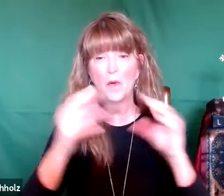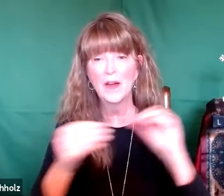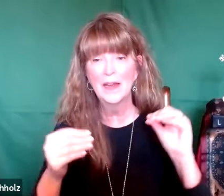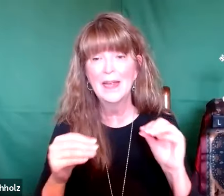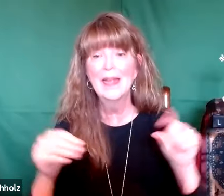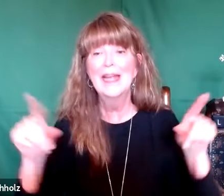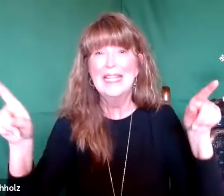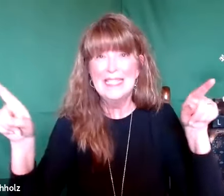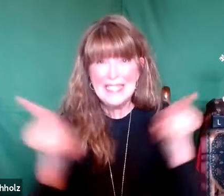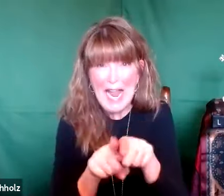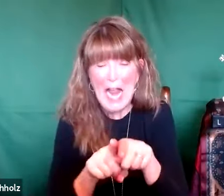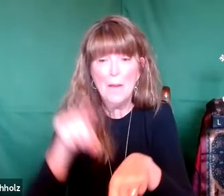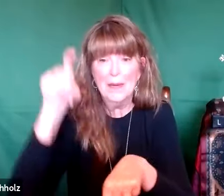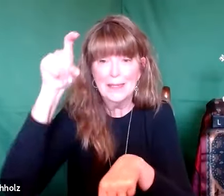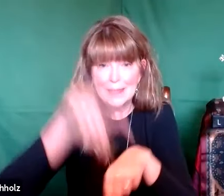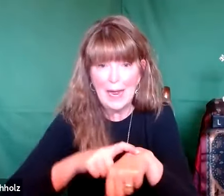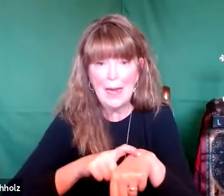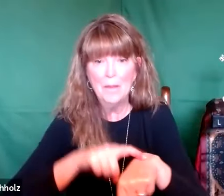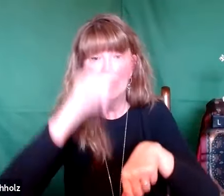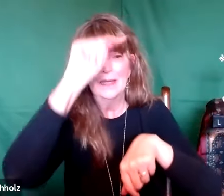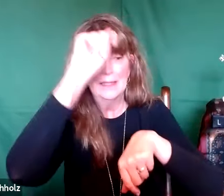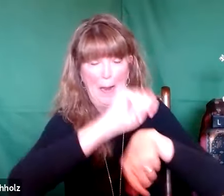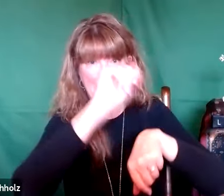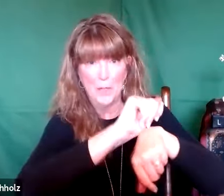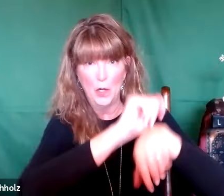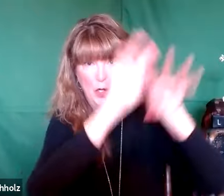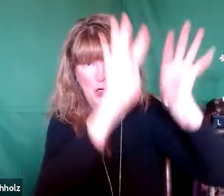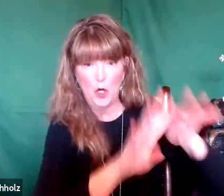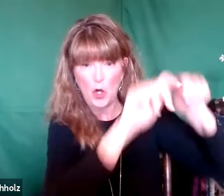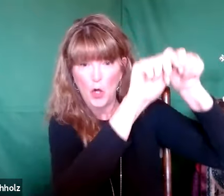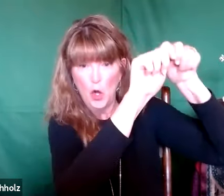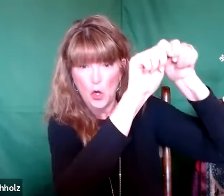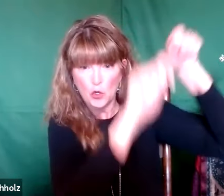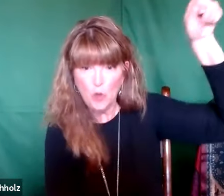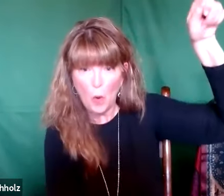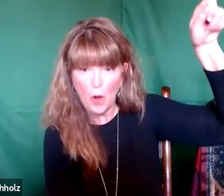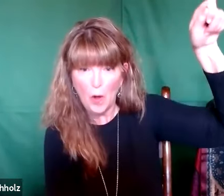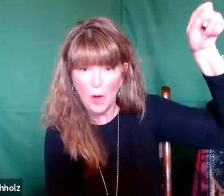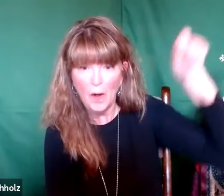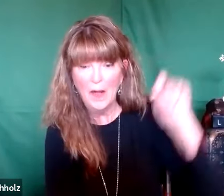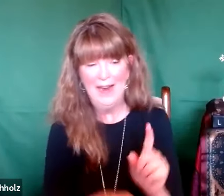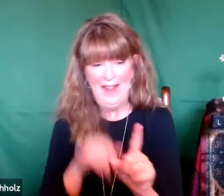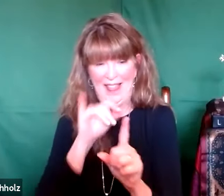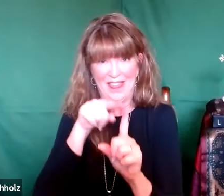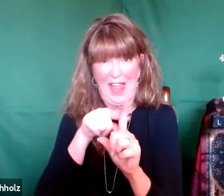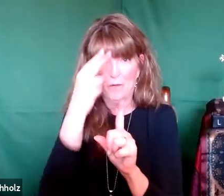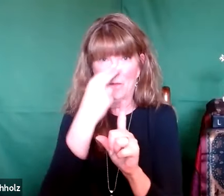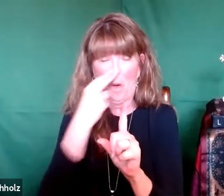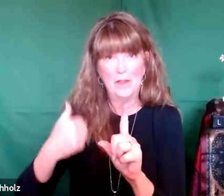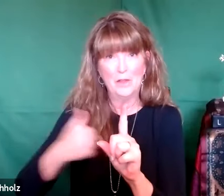very, very cool part about this story is that at the exact same time that the temple curtain was rent,